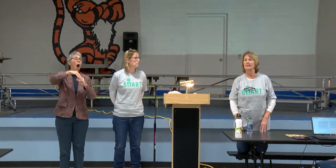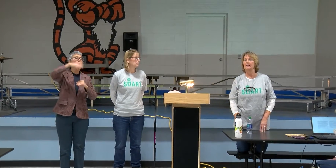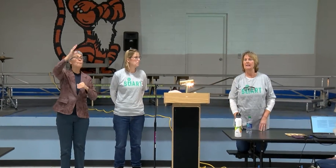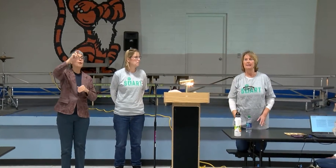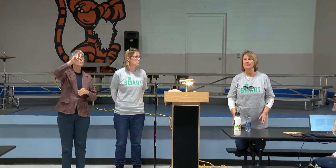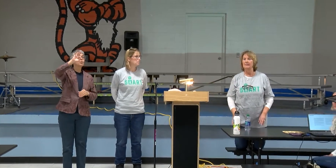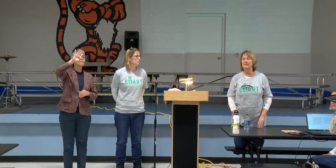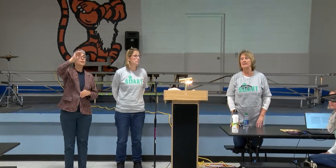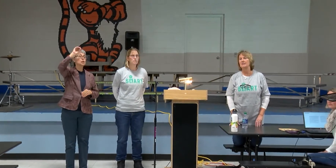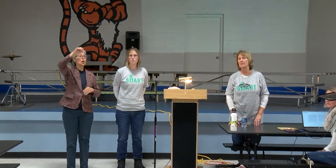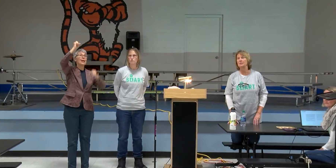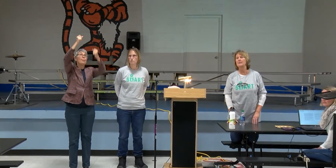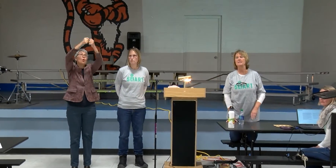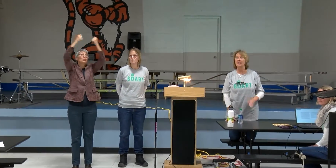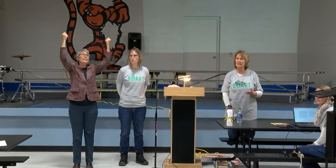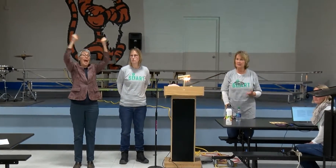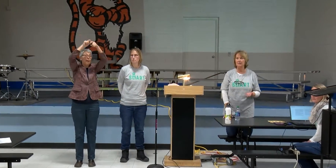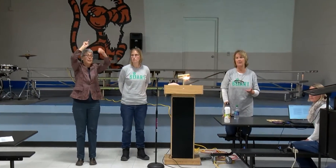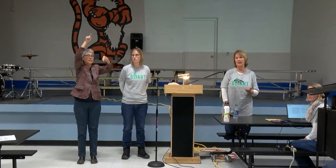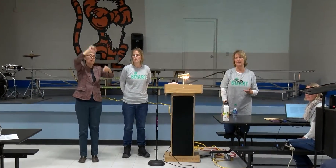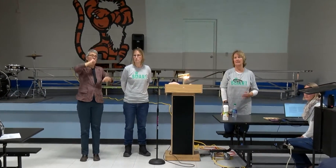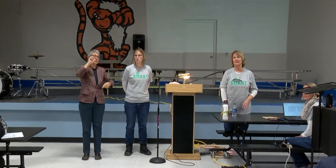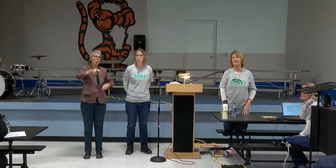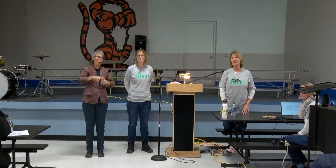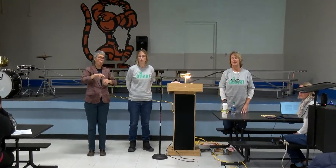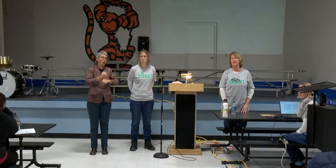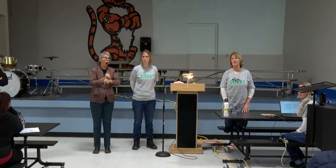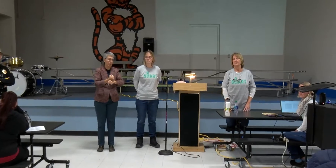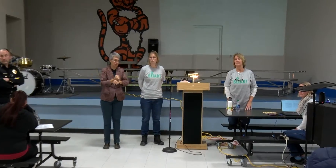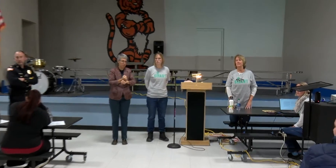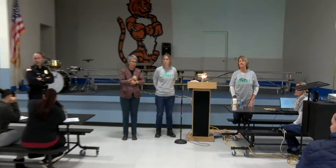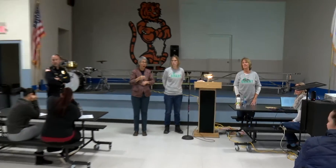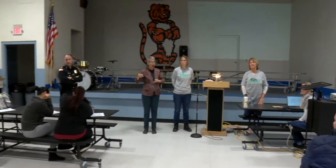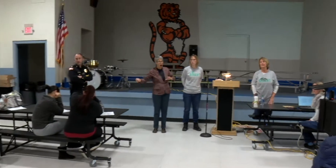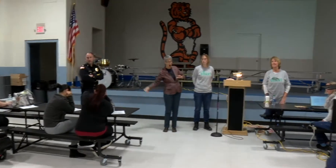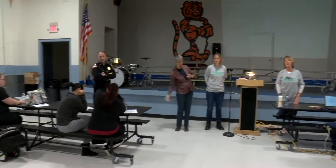cabinet. And secured is not under the bed.